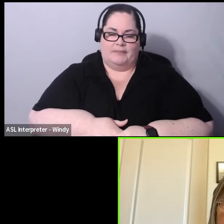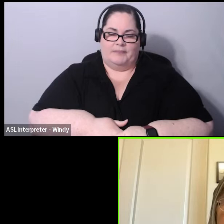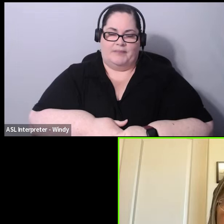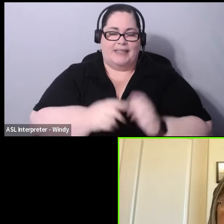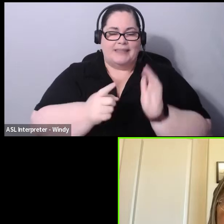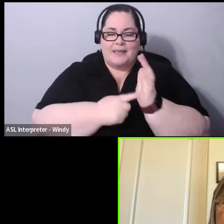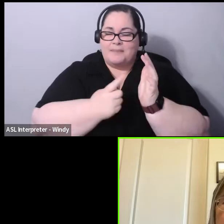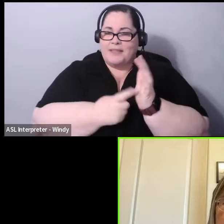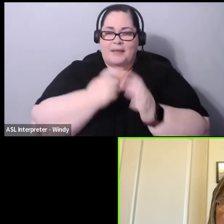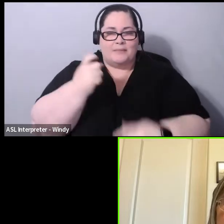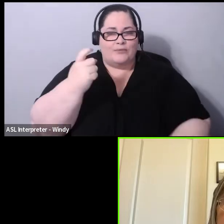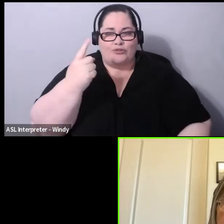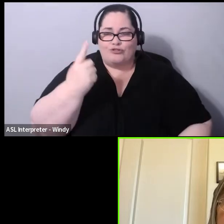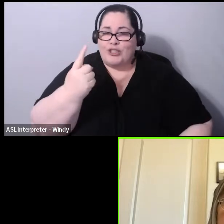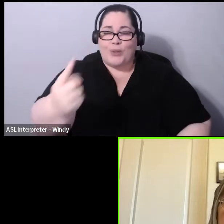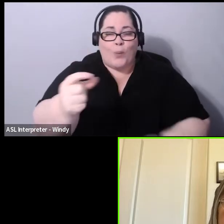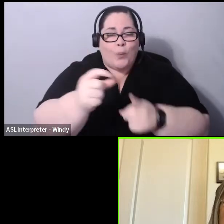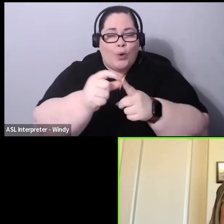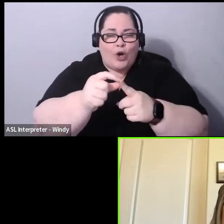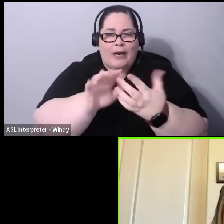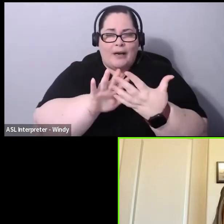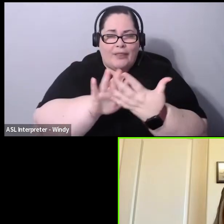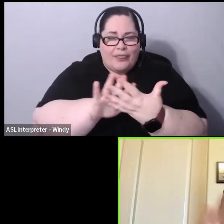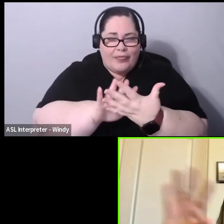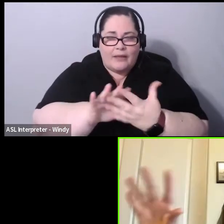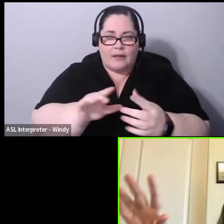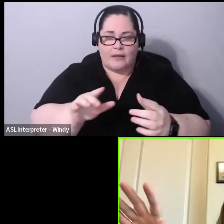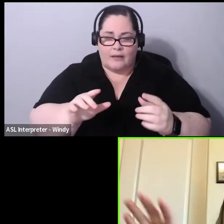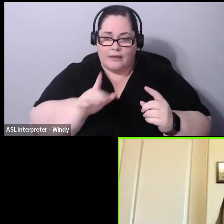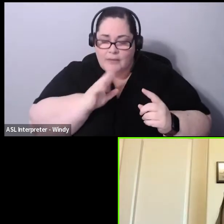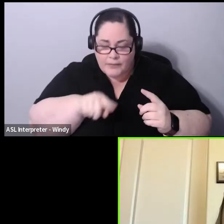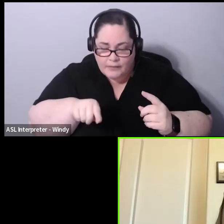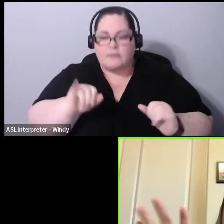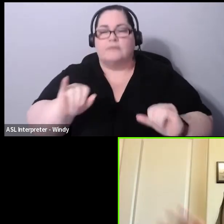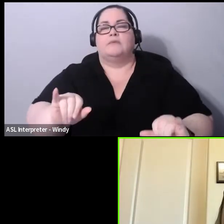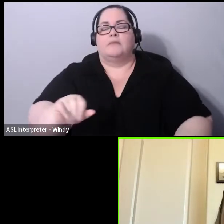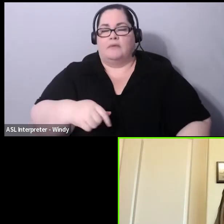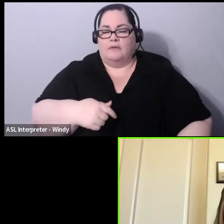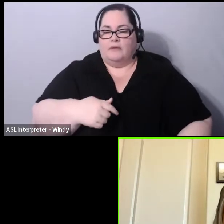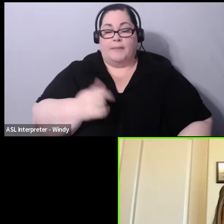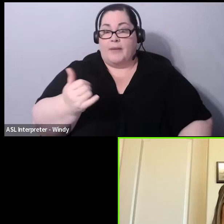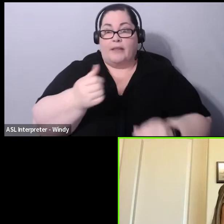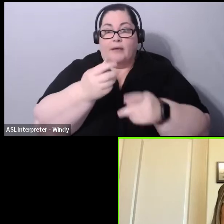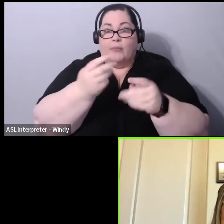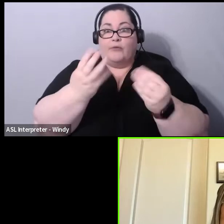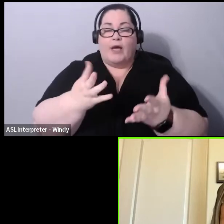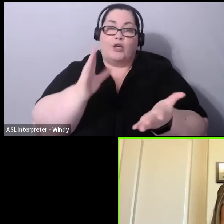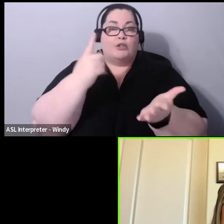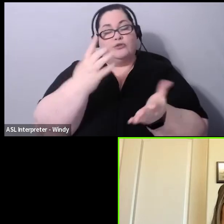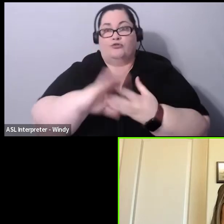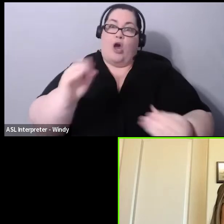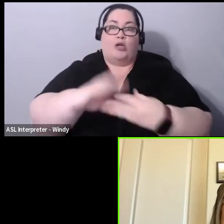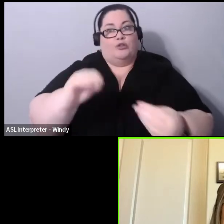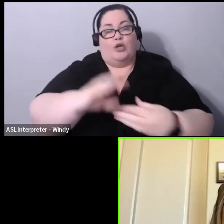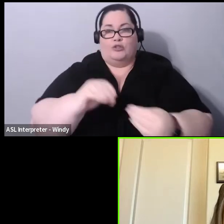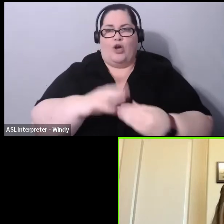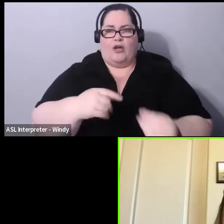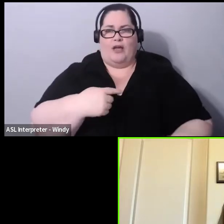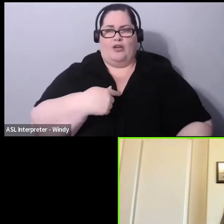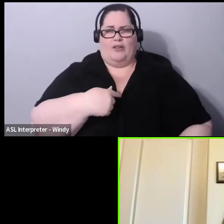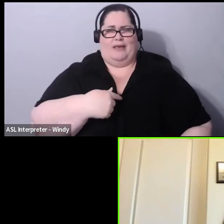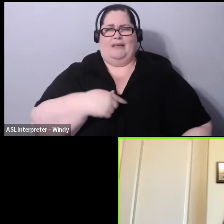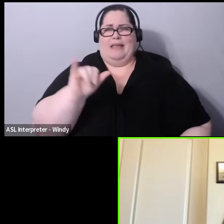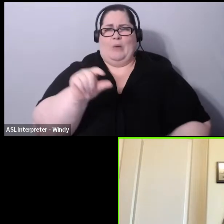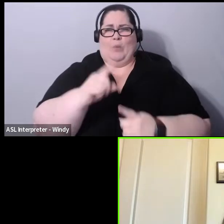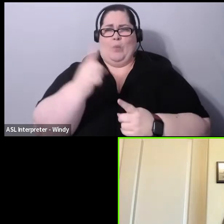just didn't come out quite right. And, you know, the provider is talking away and you wanted to just catch that